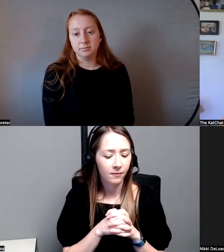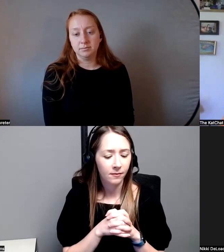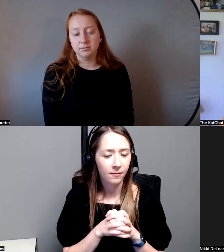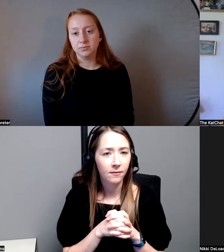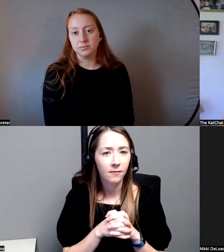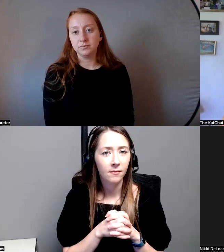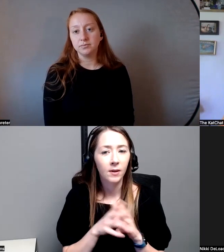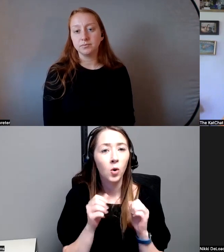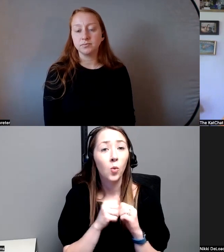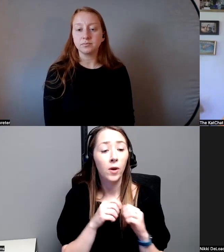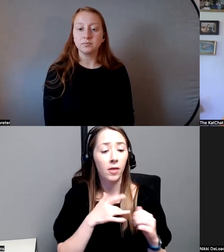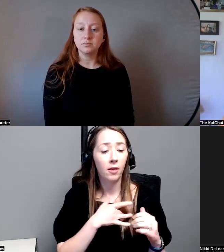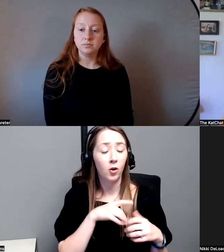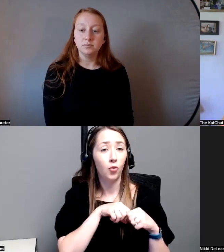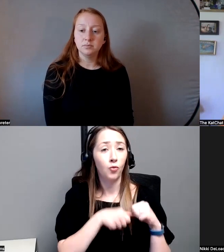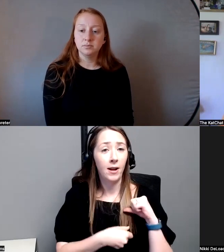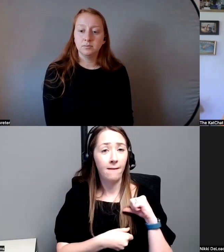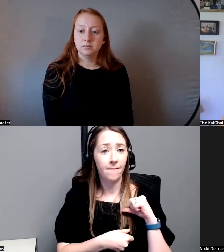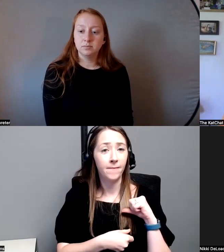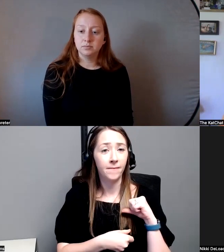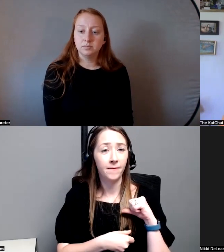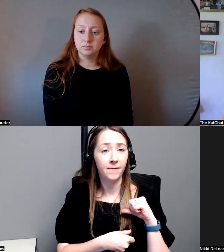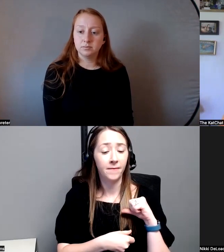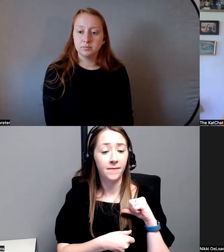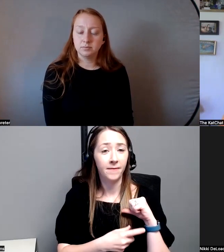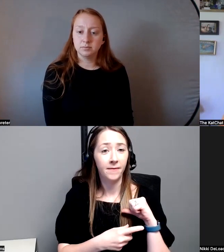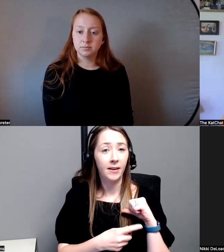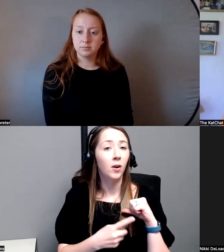The thing about grief that I say is